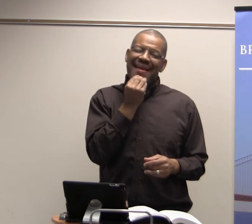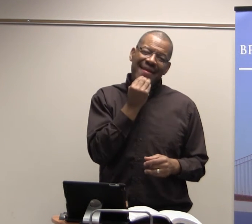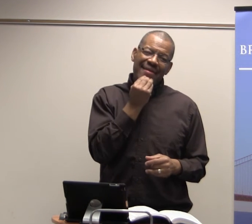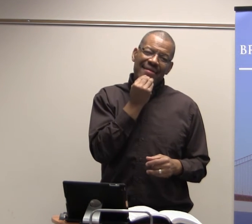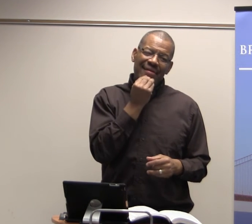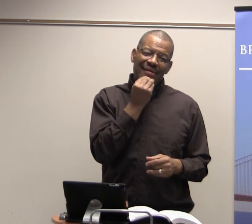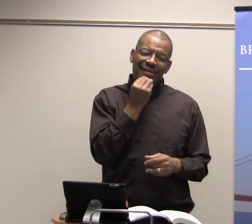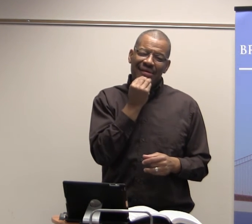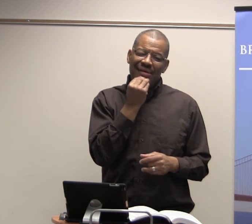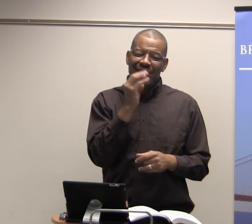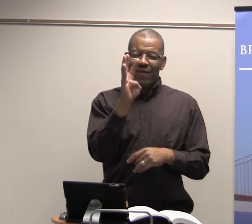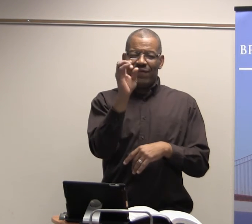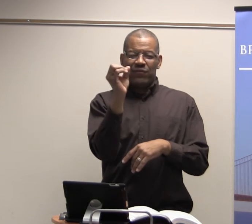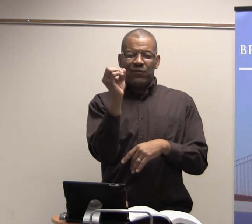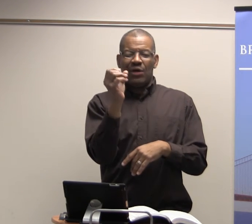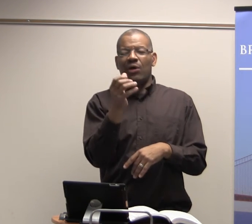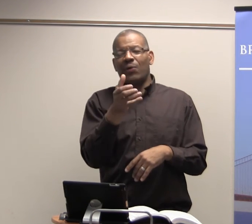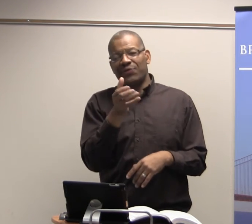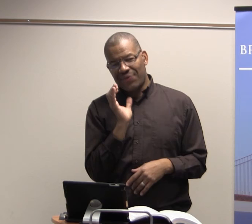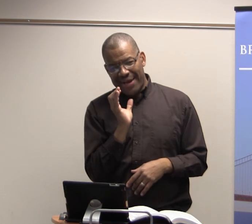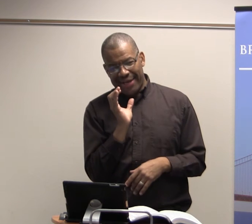eat or drink?